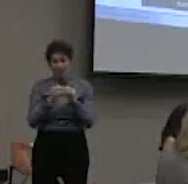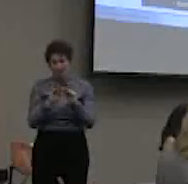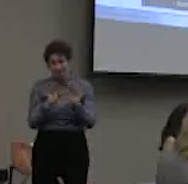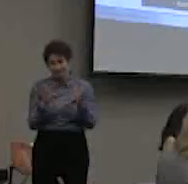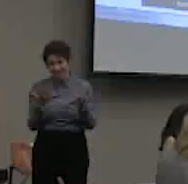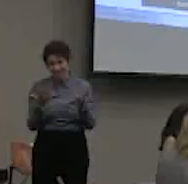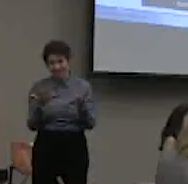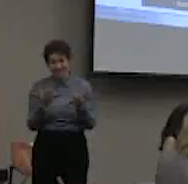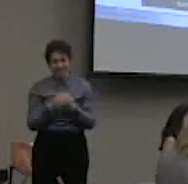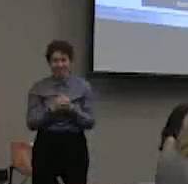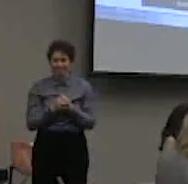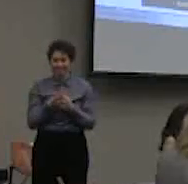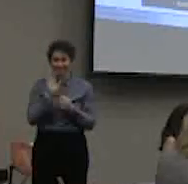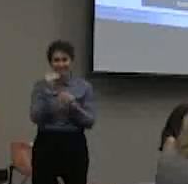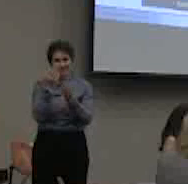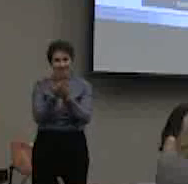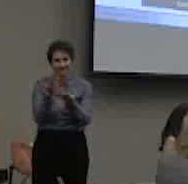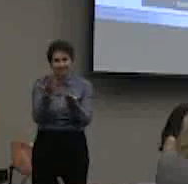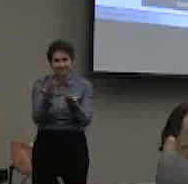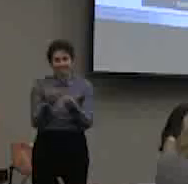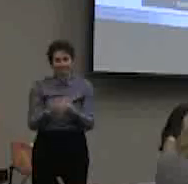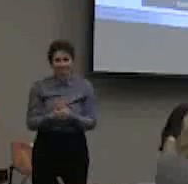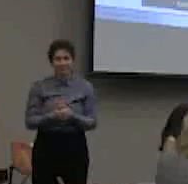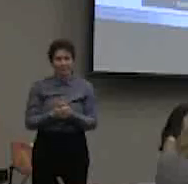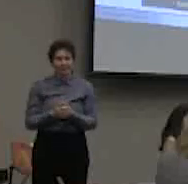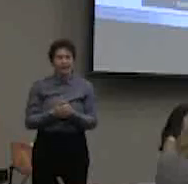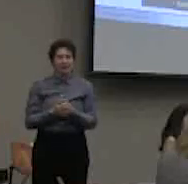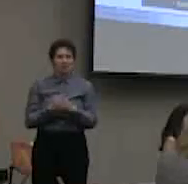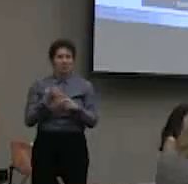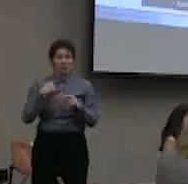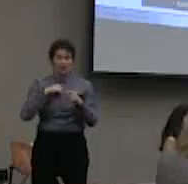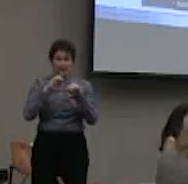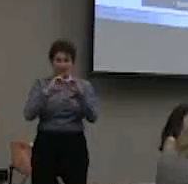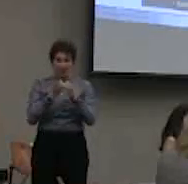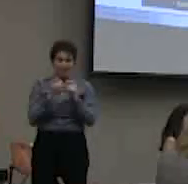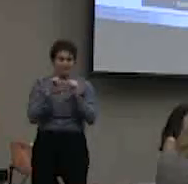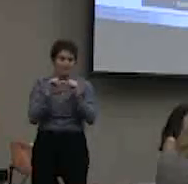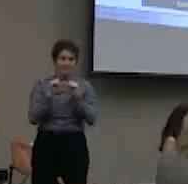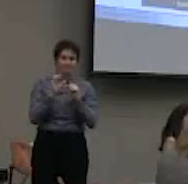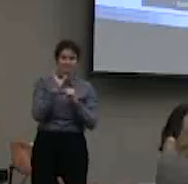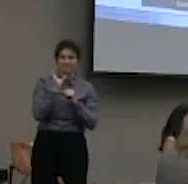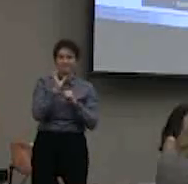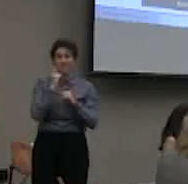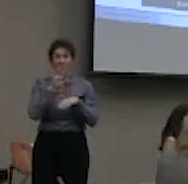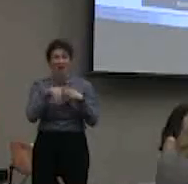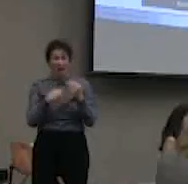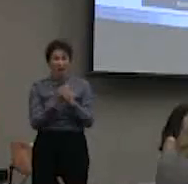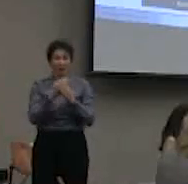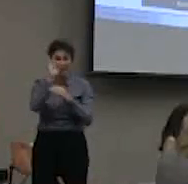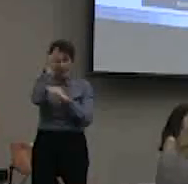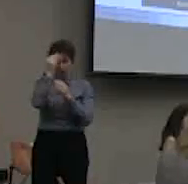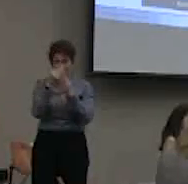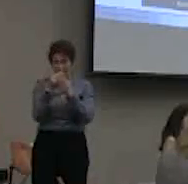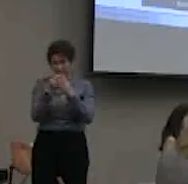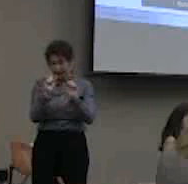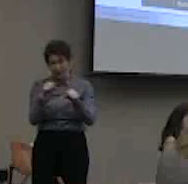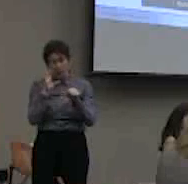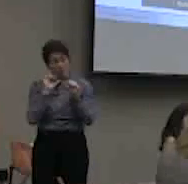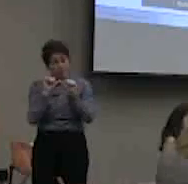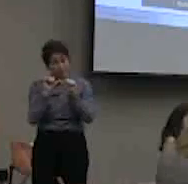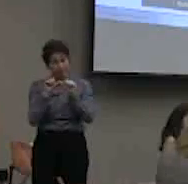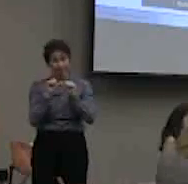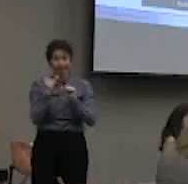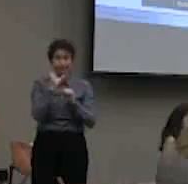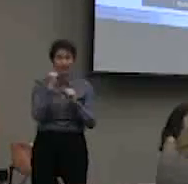That is just a fact. We continue at the department to go after every federal dollar we can get. We will continue to do